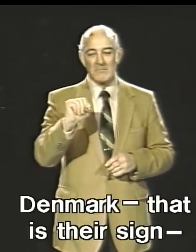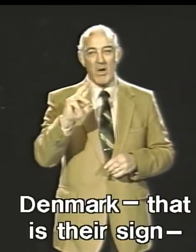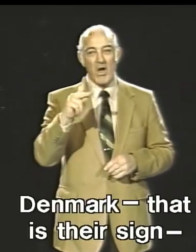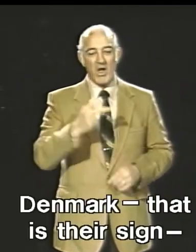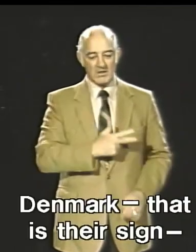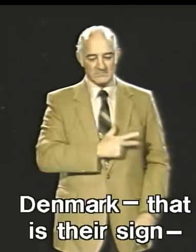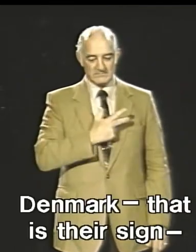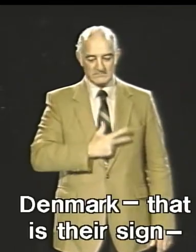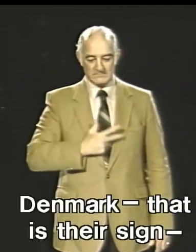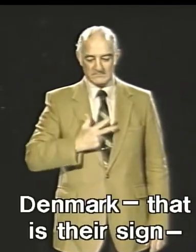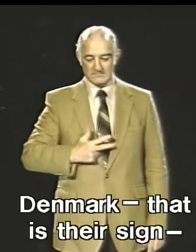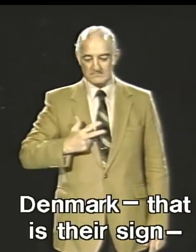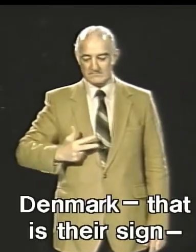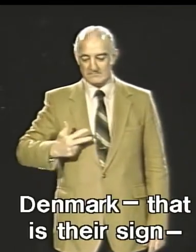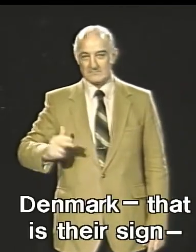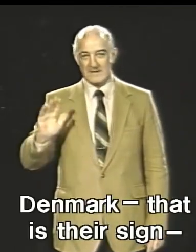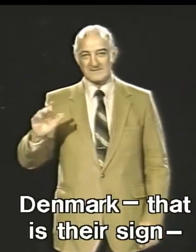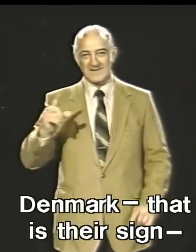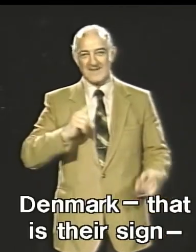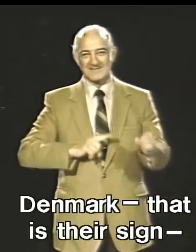Denmark, that's their sign.